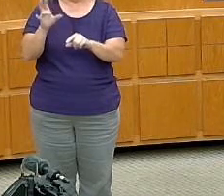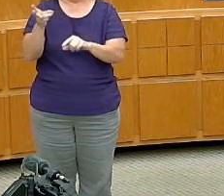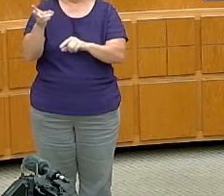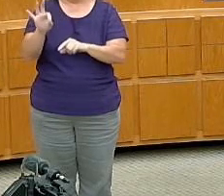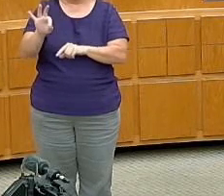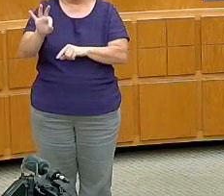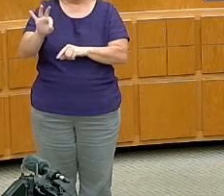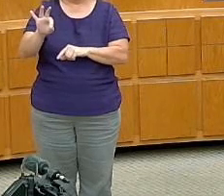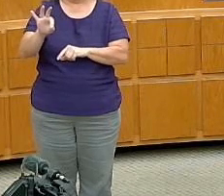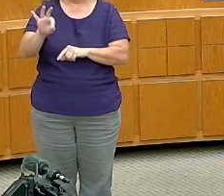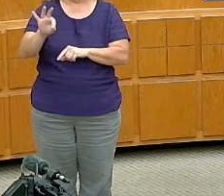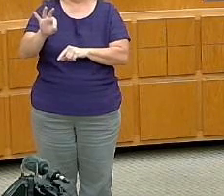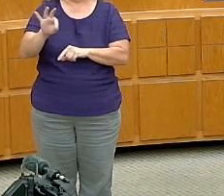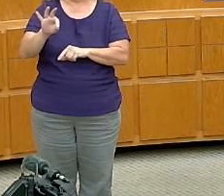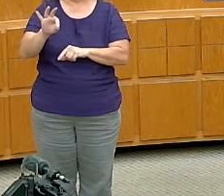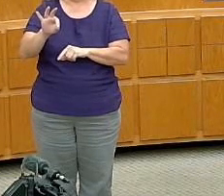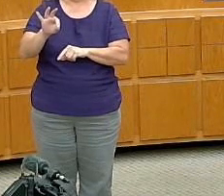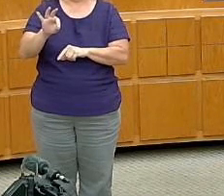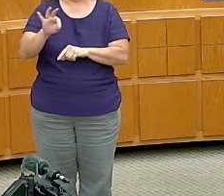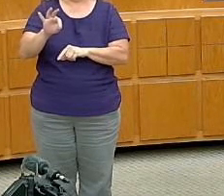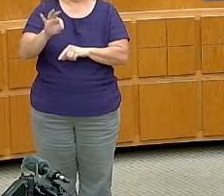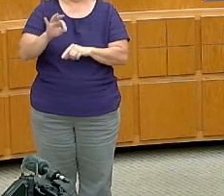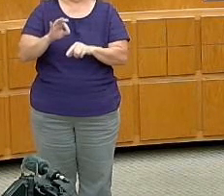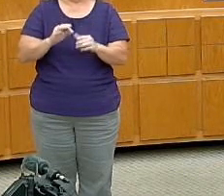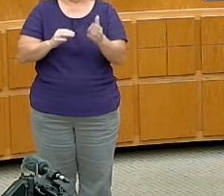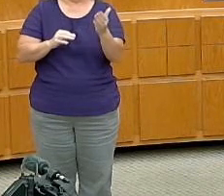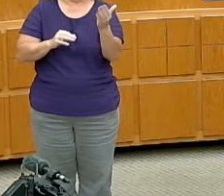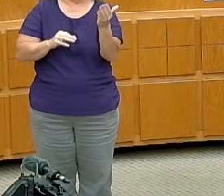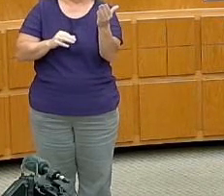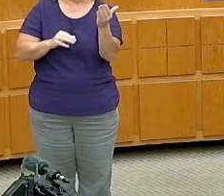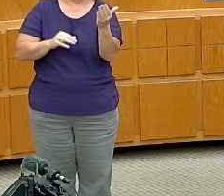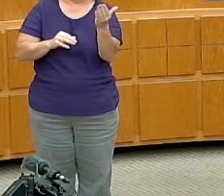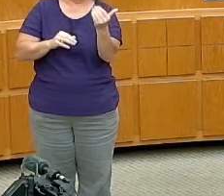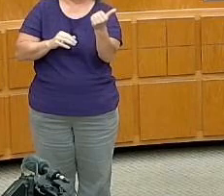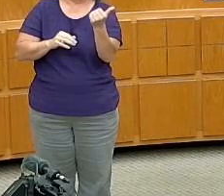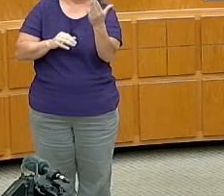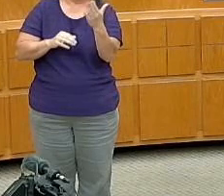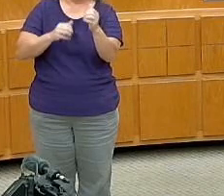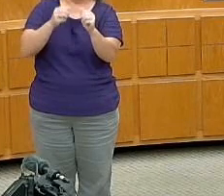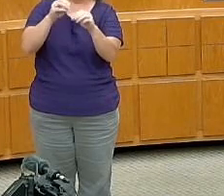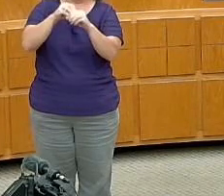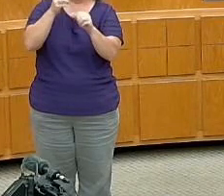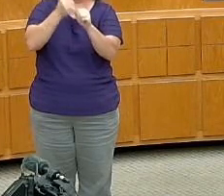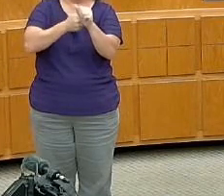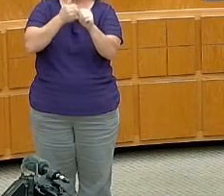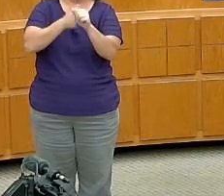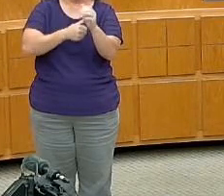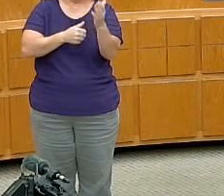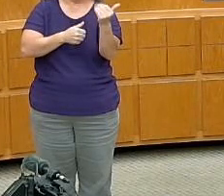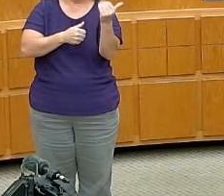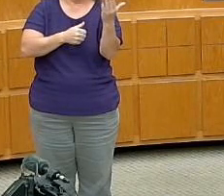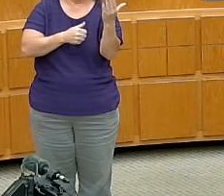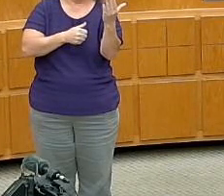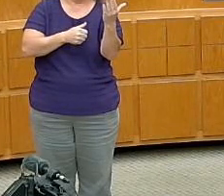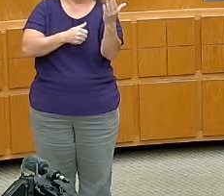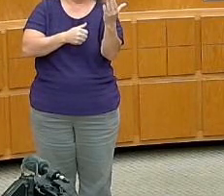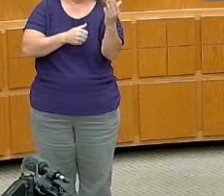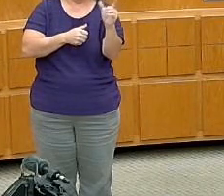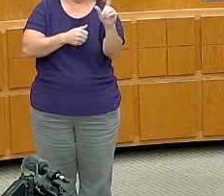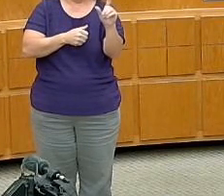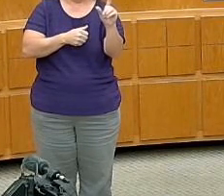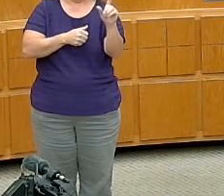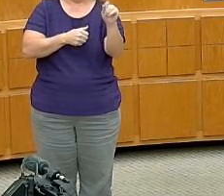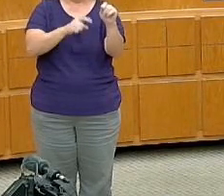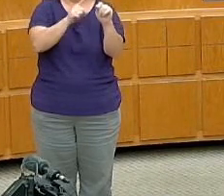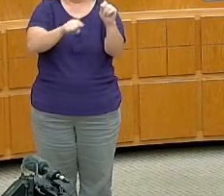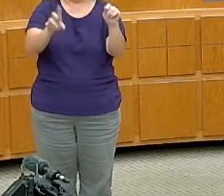79. And so there's about 15 on average in that age bracket of 20 through 79.